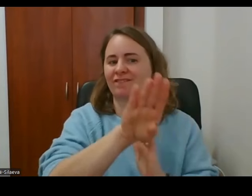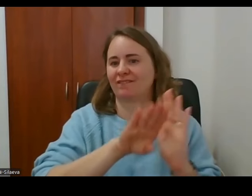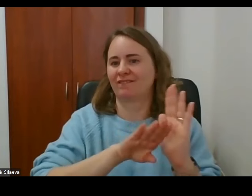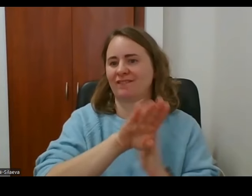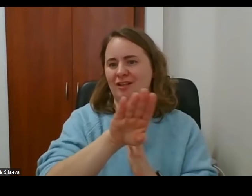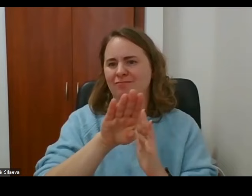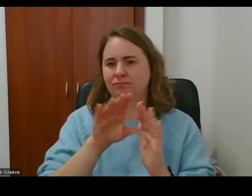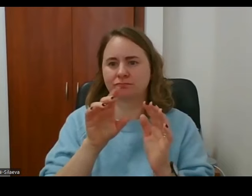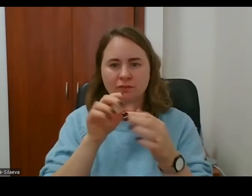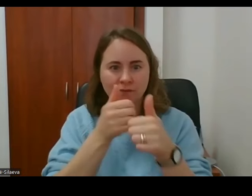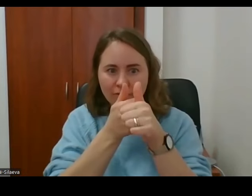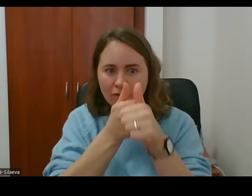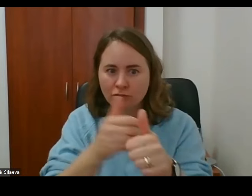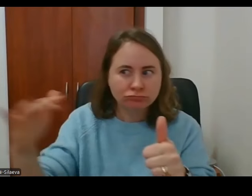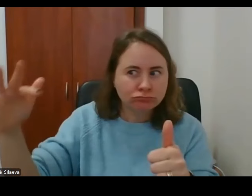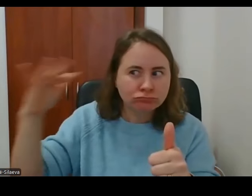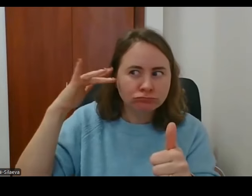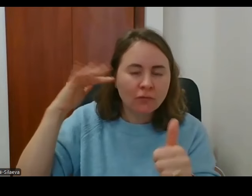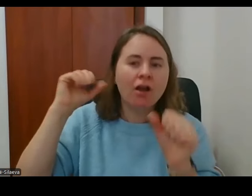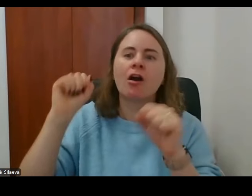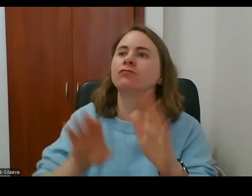language.